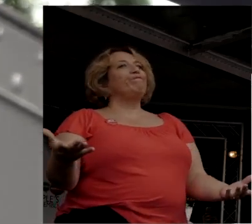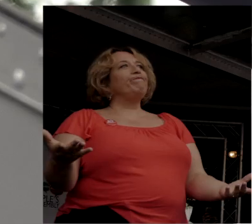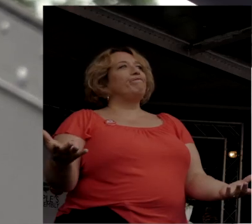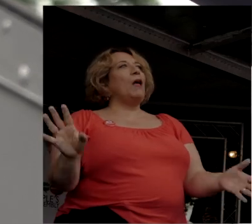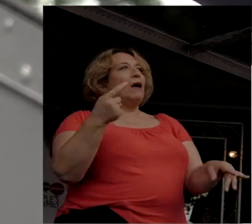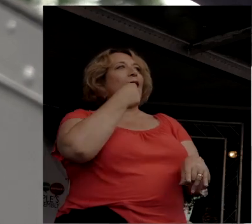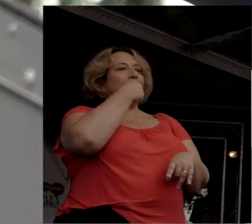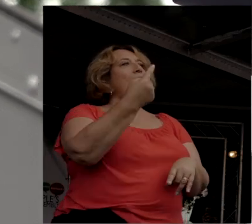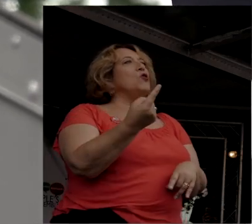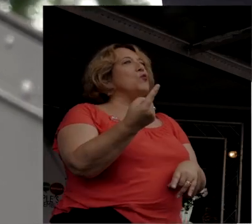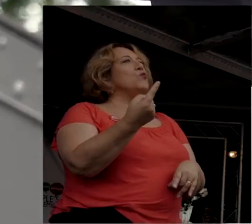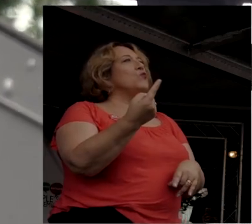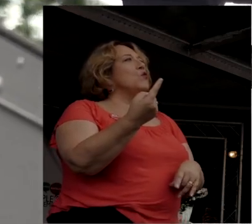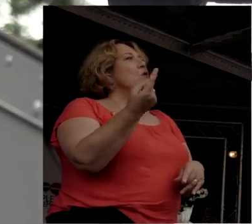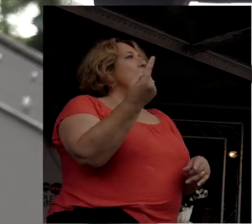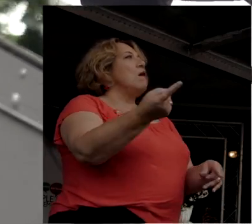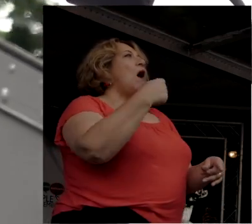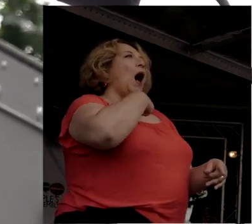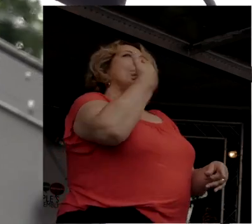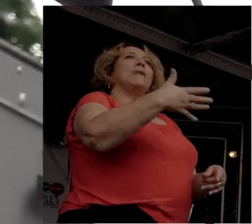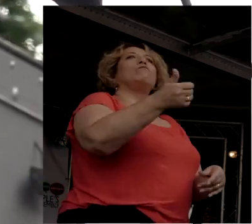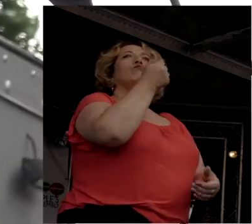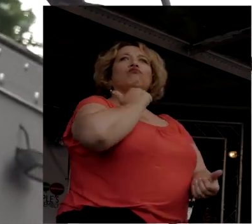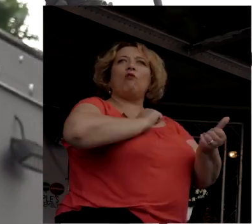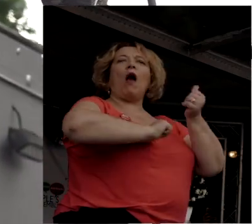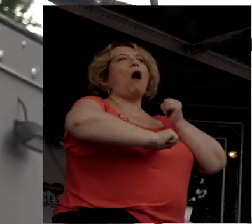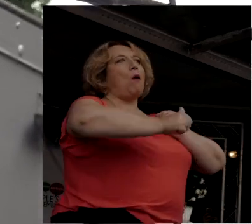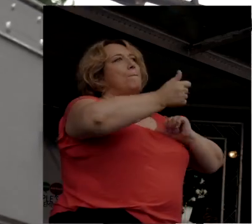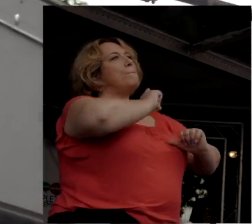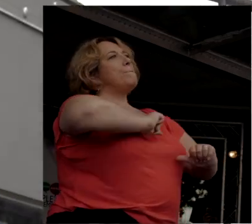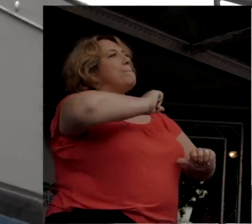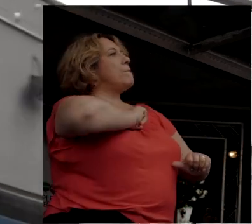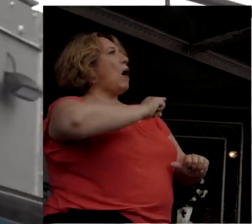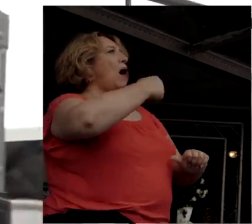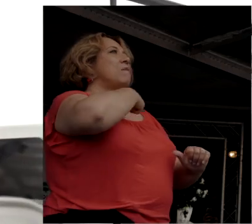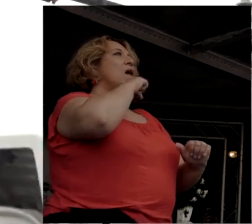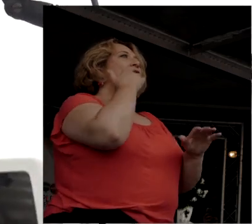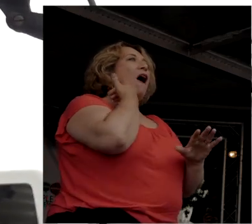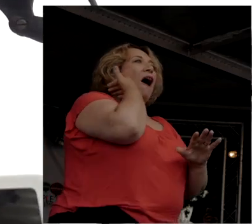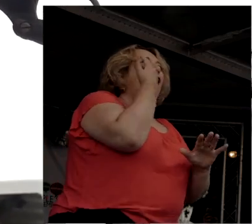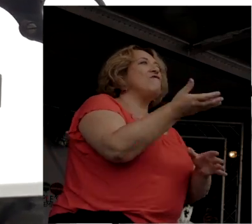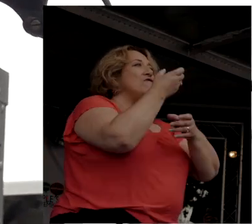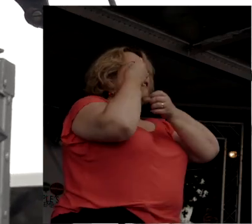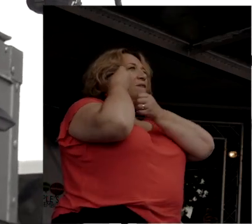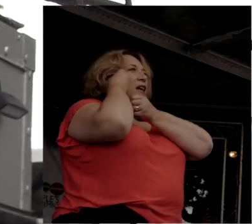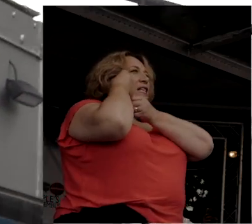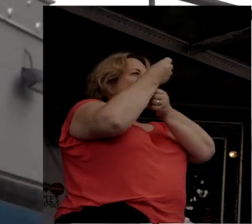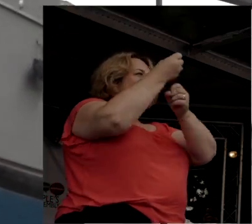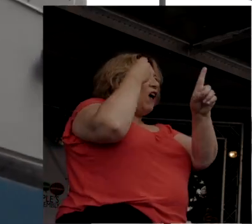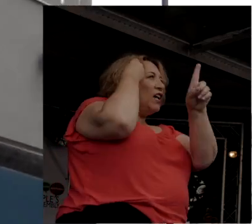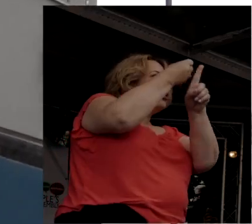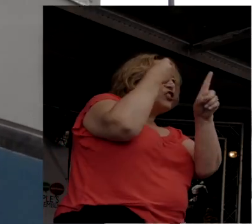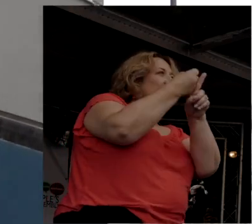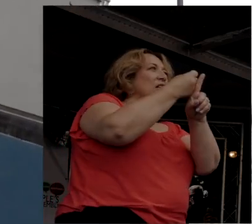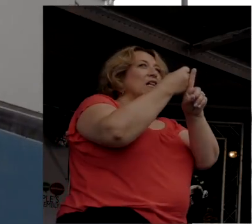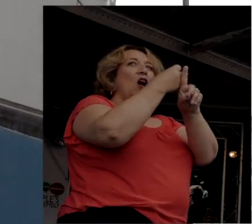this, I was proud to be on every demonstration, every occupation